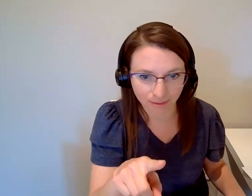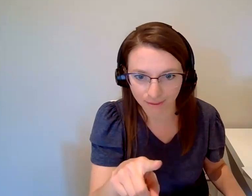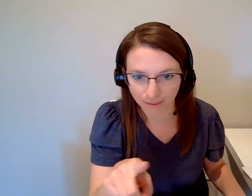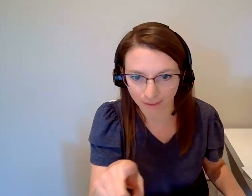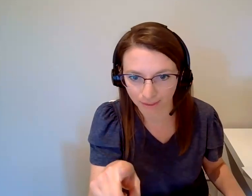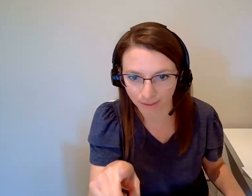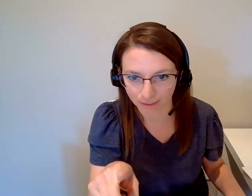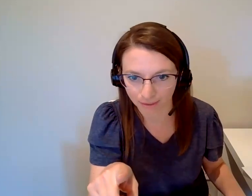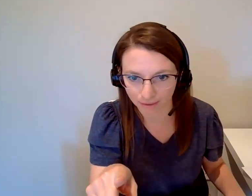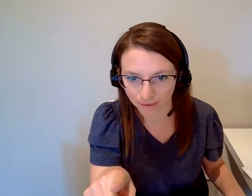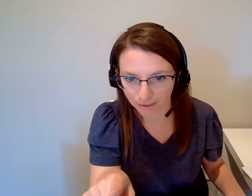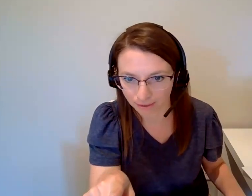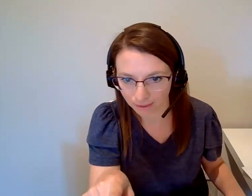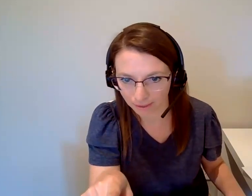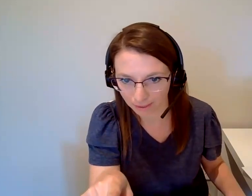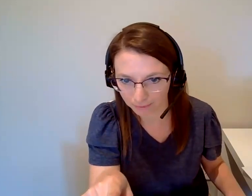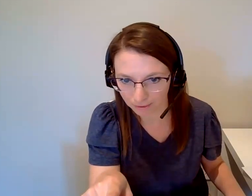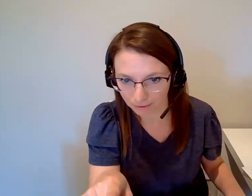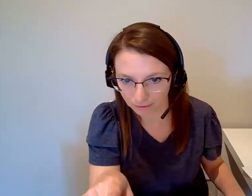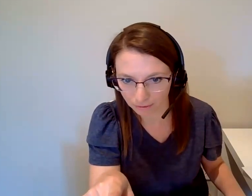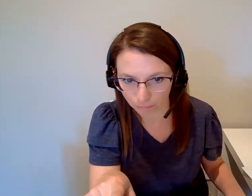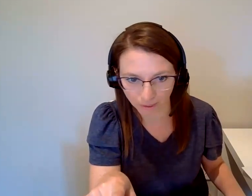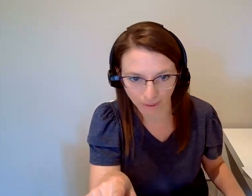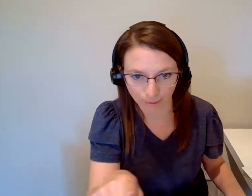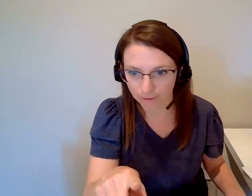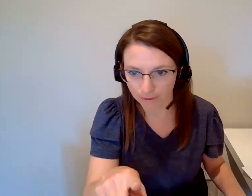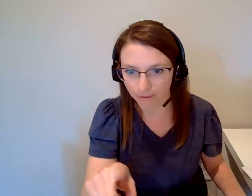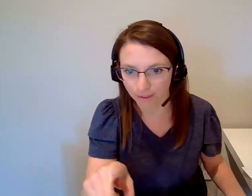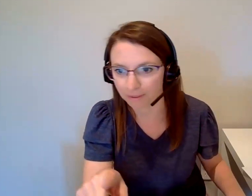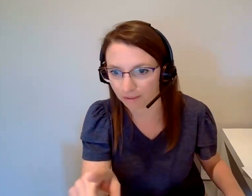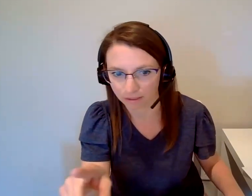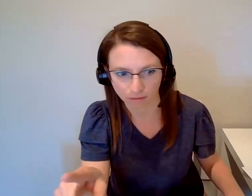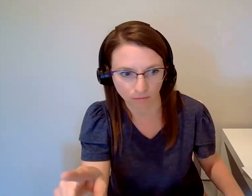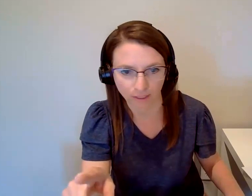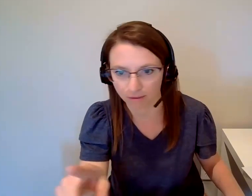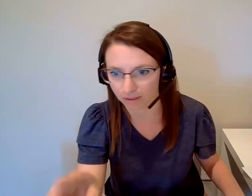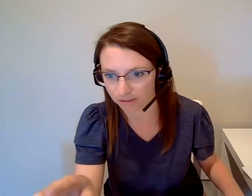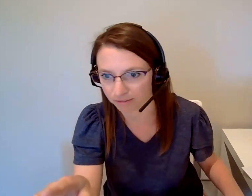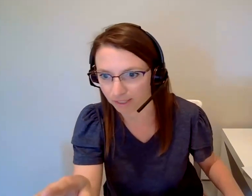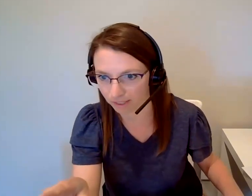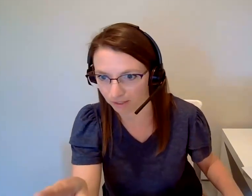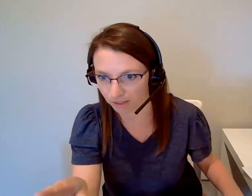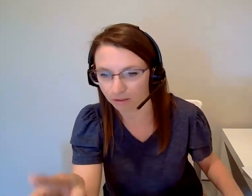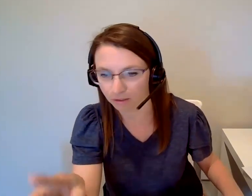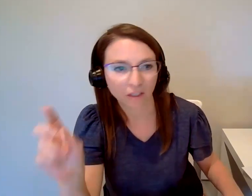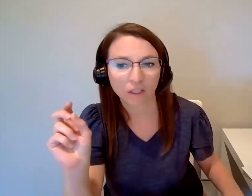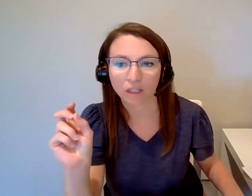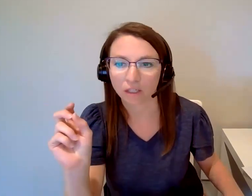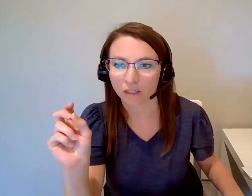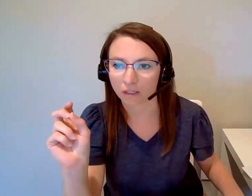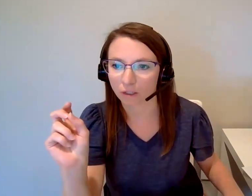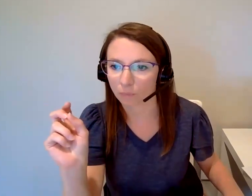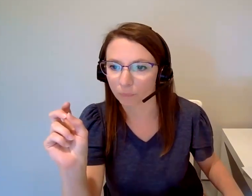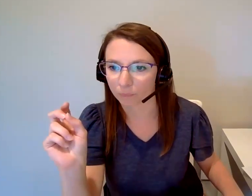Lindsay and Heyman, B. Heyman. And then, okay, that leaves Heather.